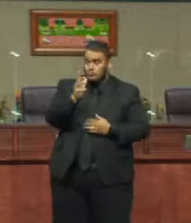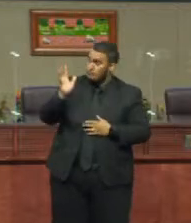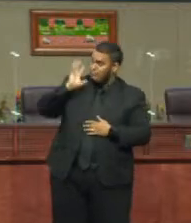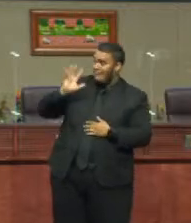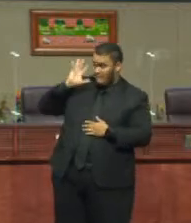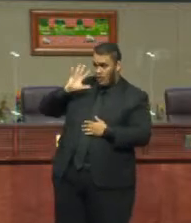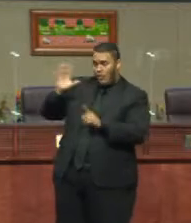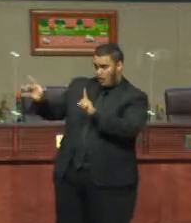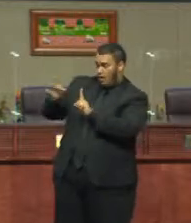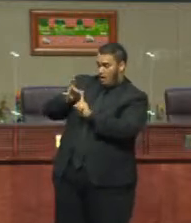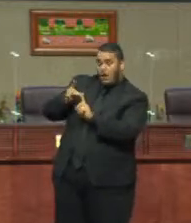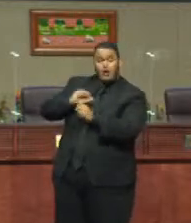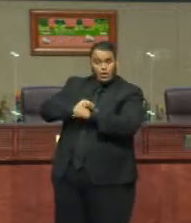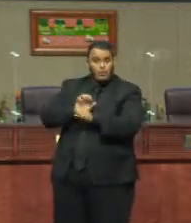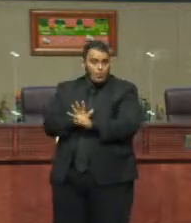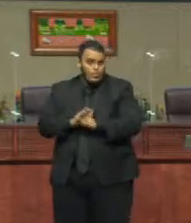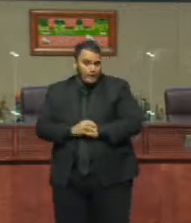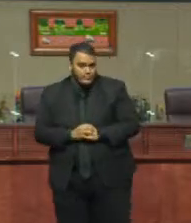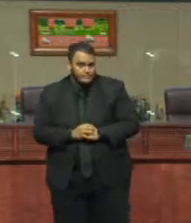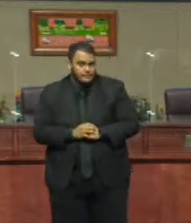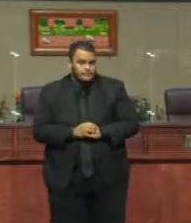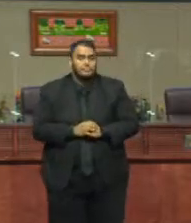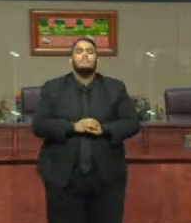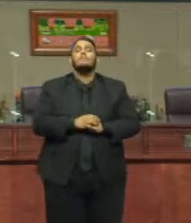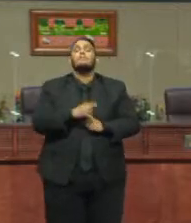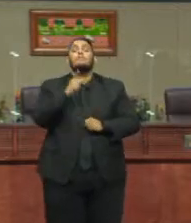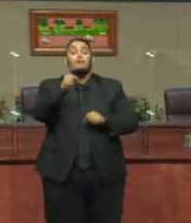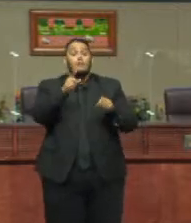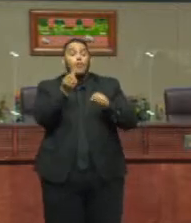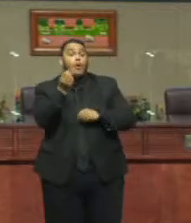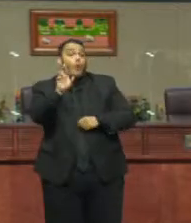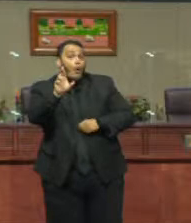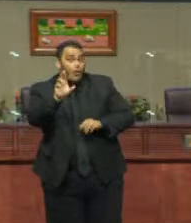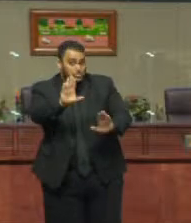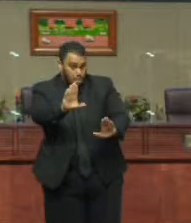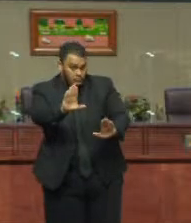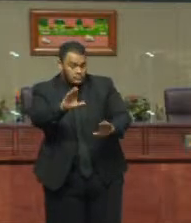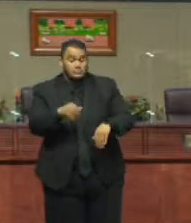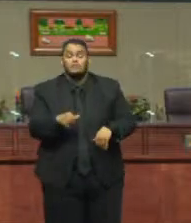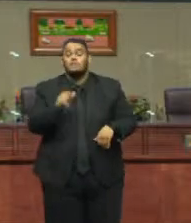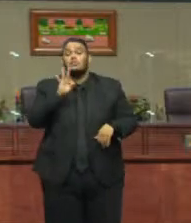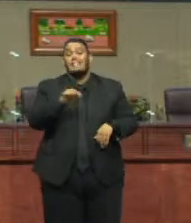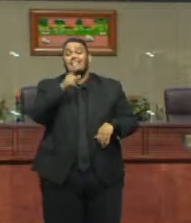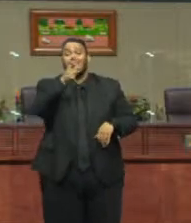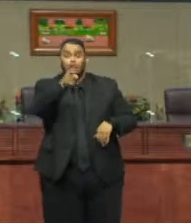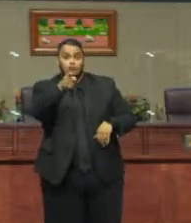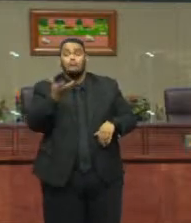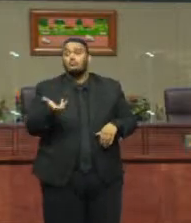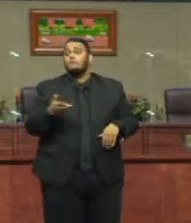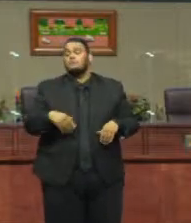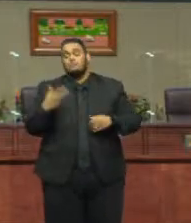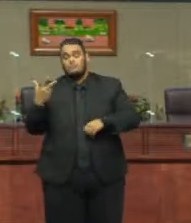Or if you've had your vaccine, you don't need to wear a facial covering or mask.